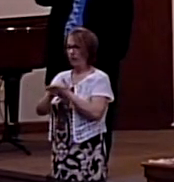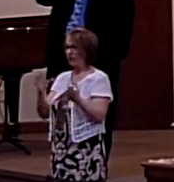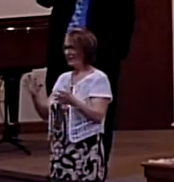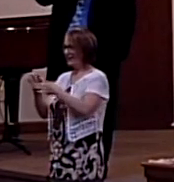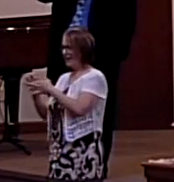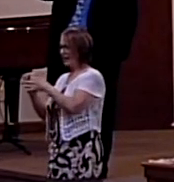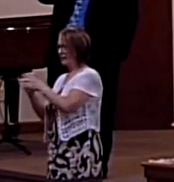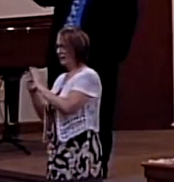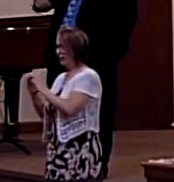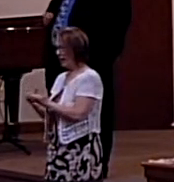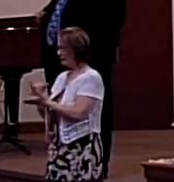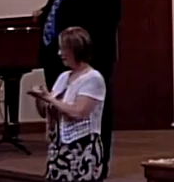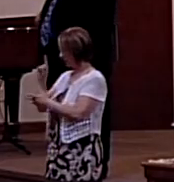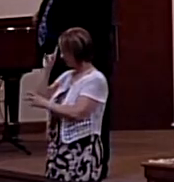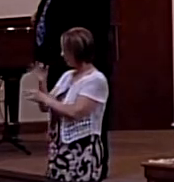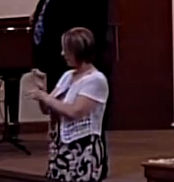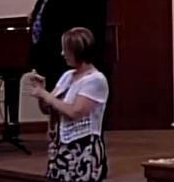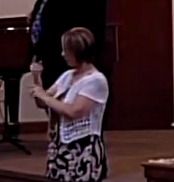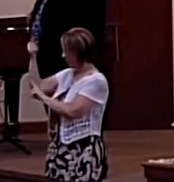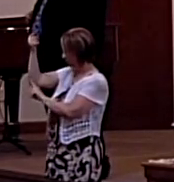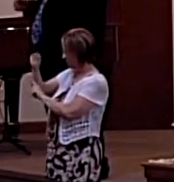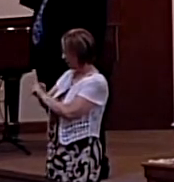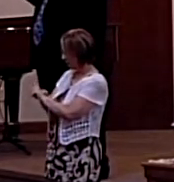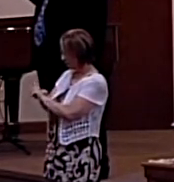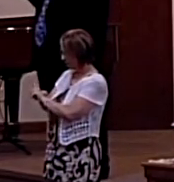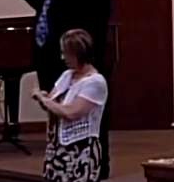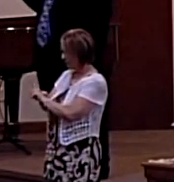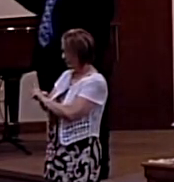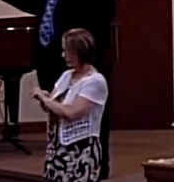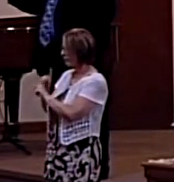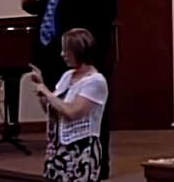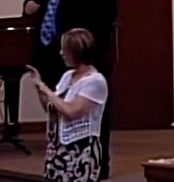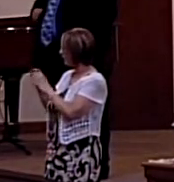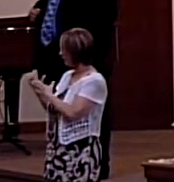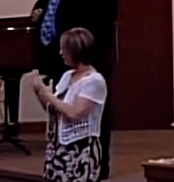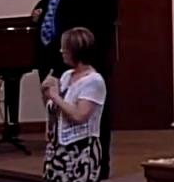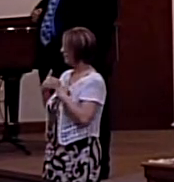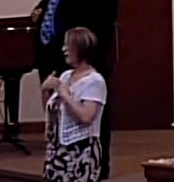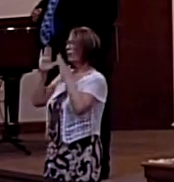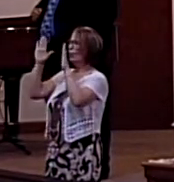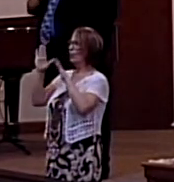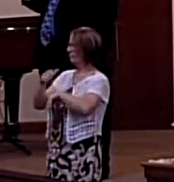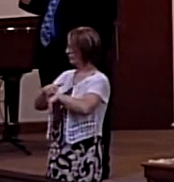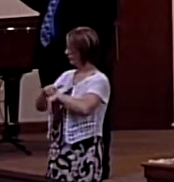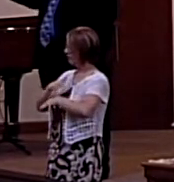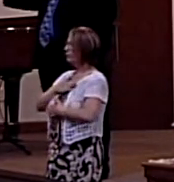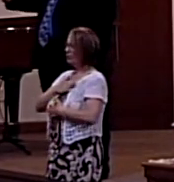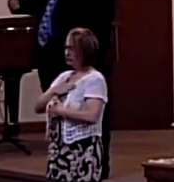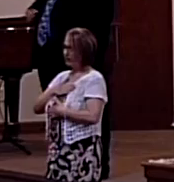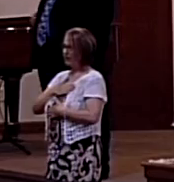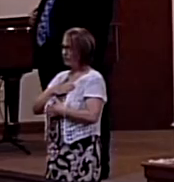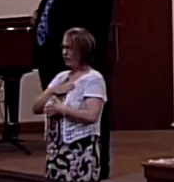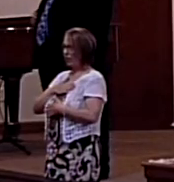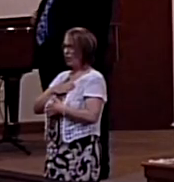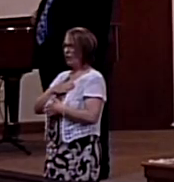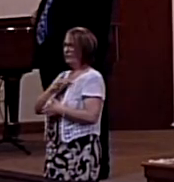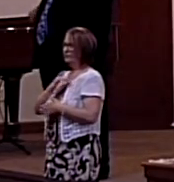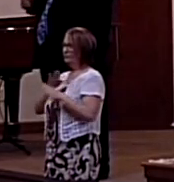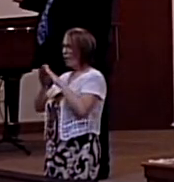and have been so faithful this last month, and we've just had a great time, and I appreciate their openness and their